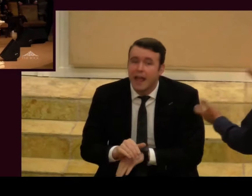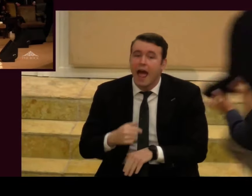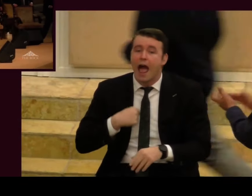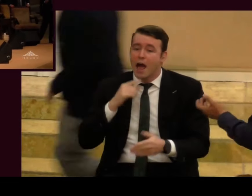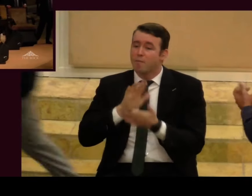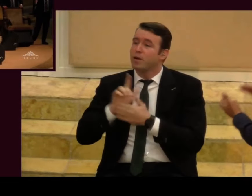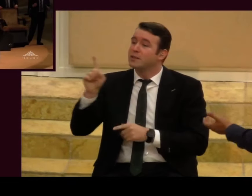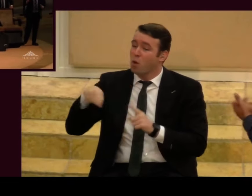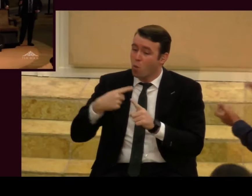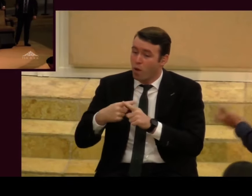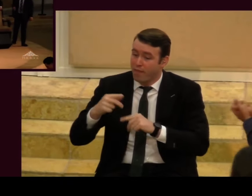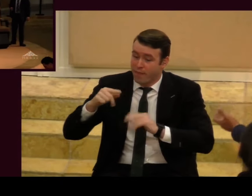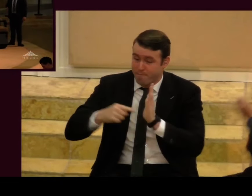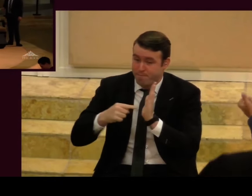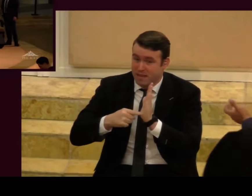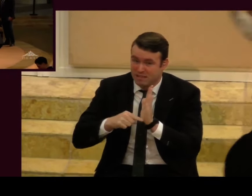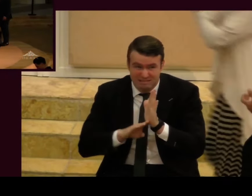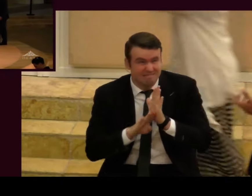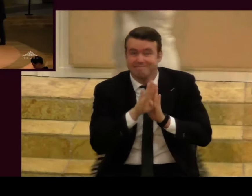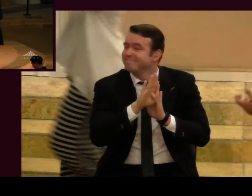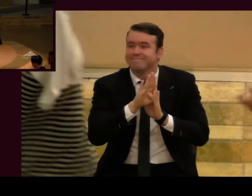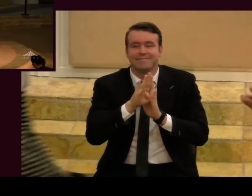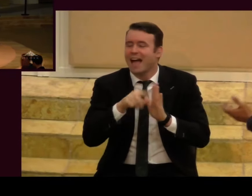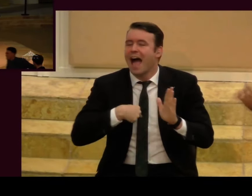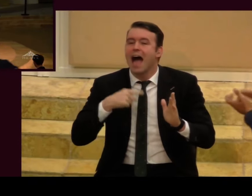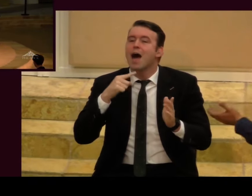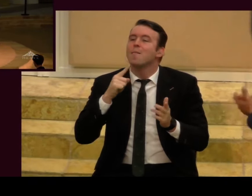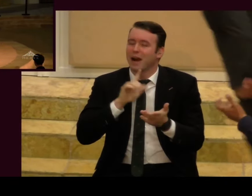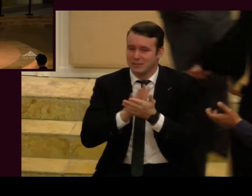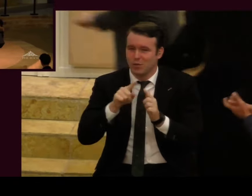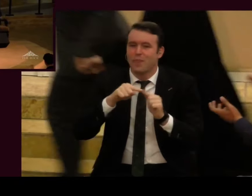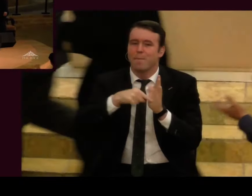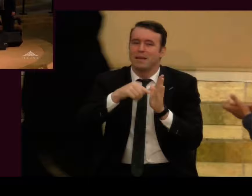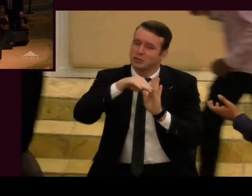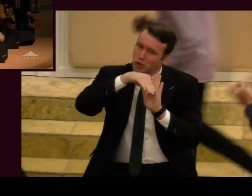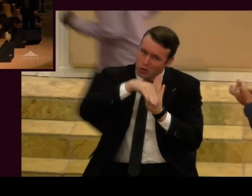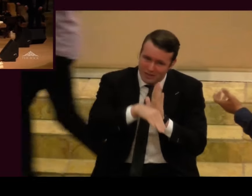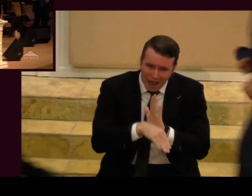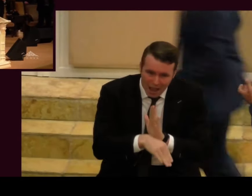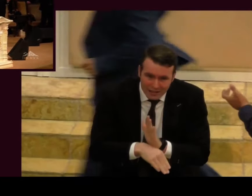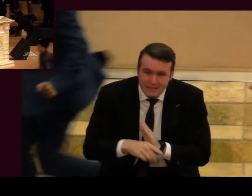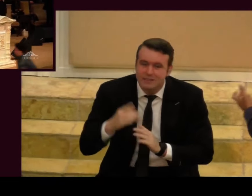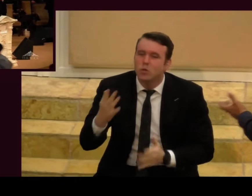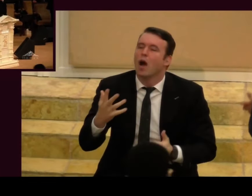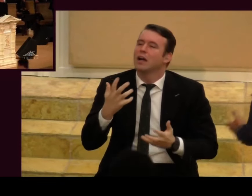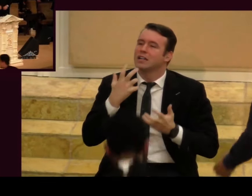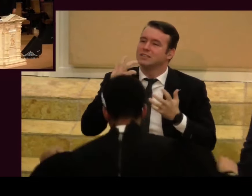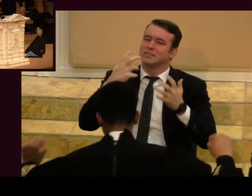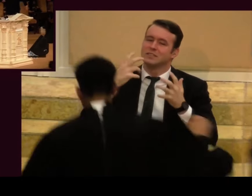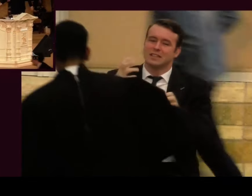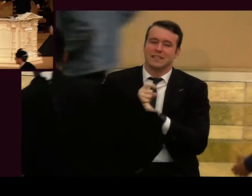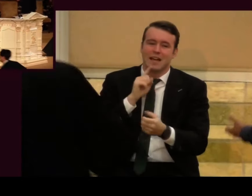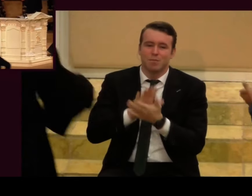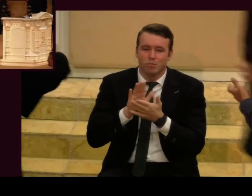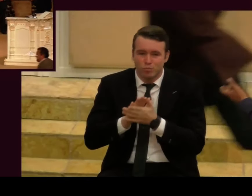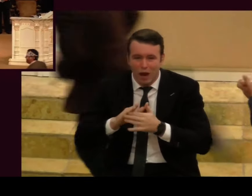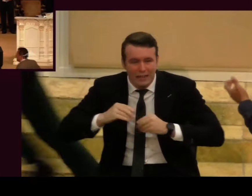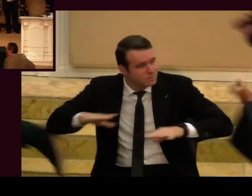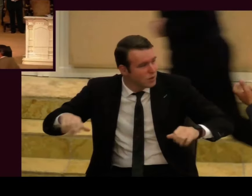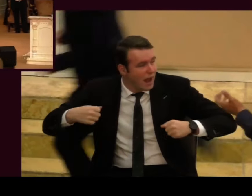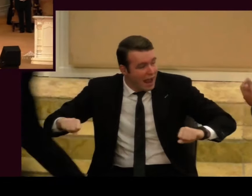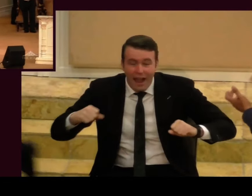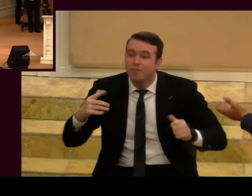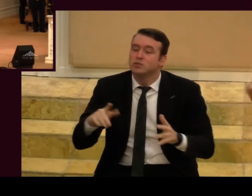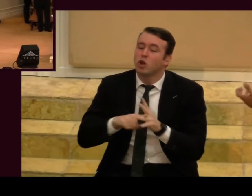night. I'll praise him when the bills go up. I'll praise him when the bills go down. Somebody go ahead and take a praise